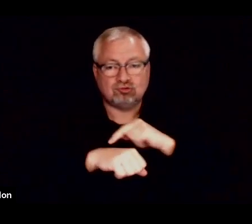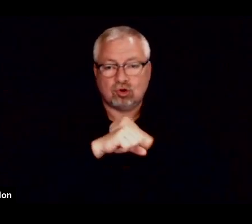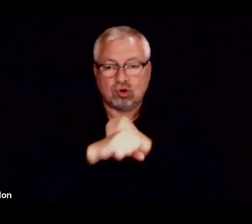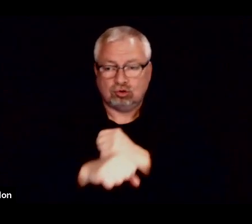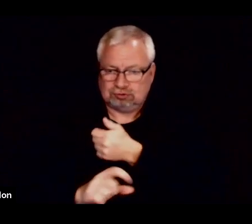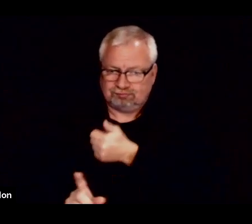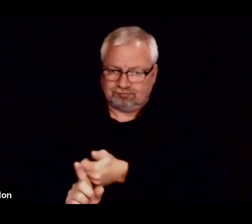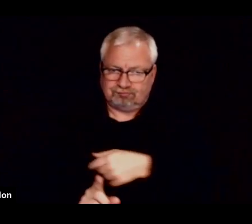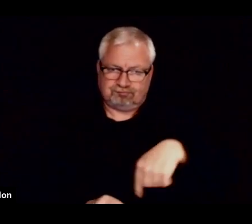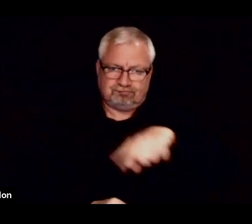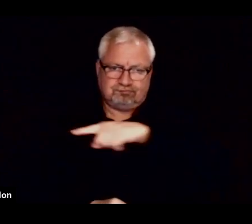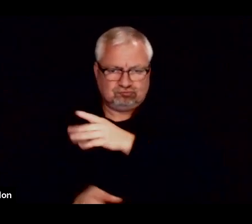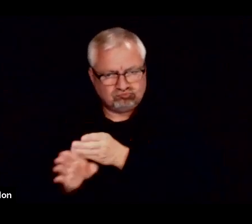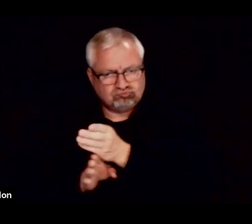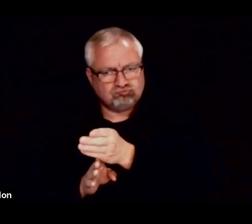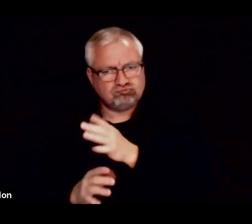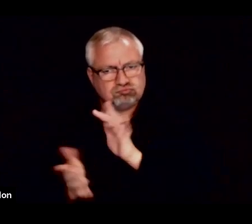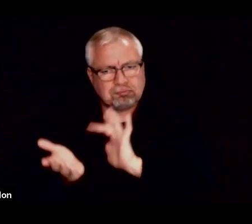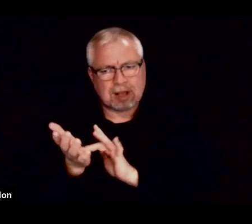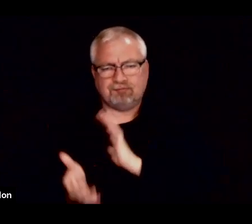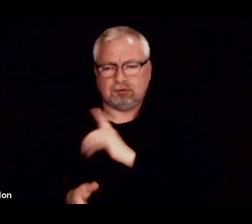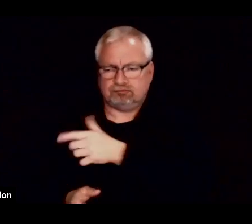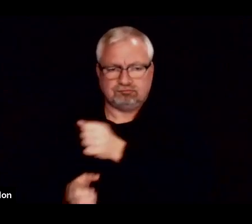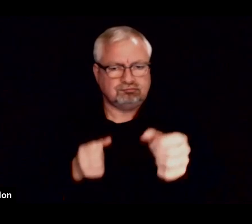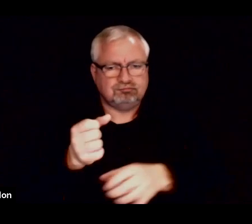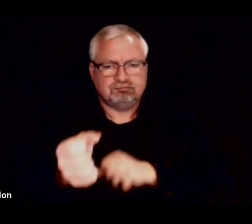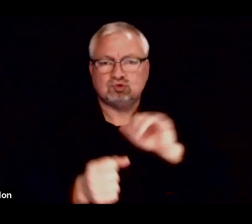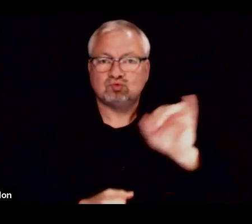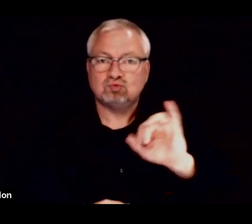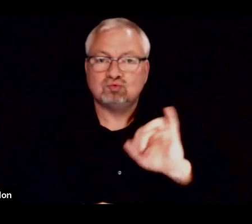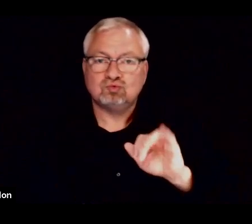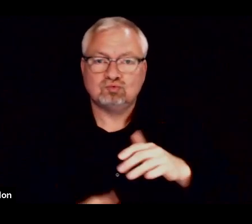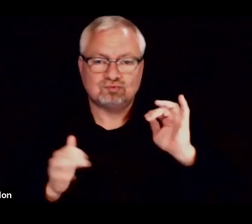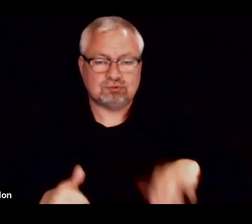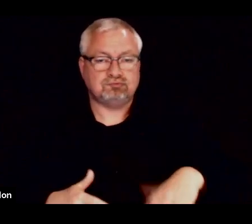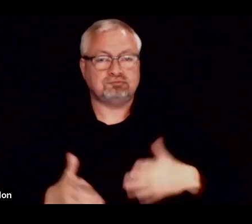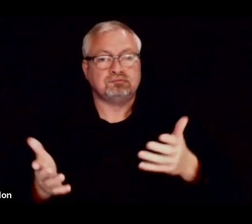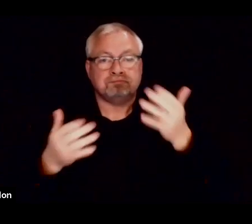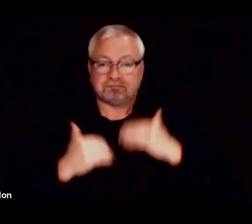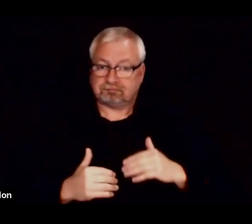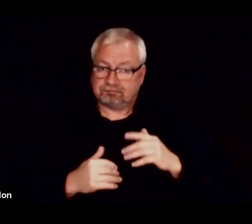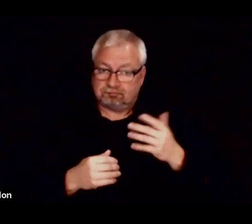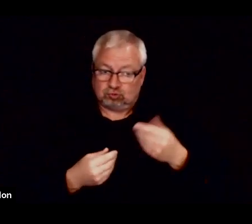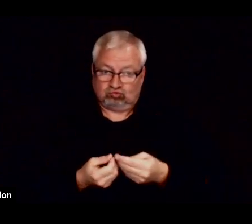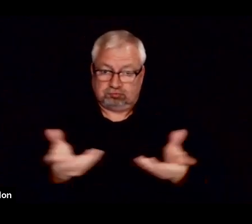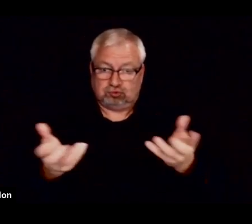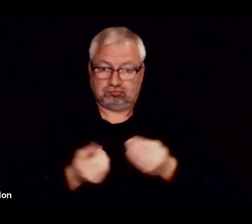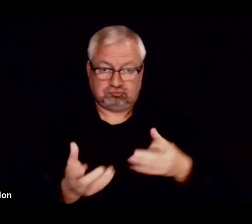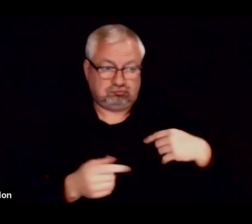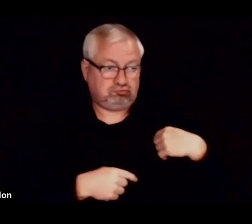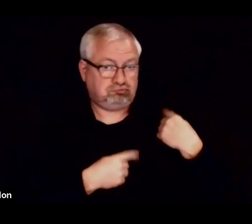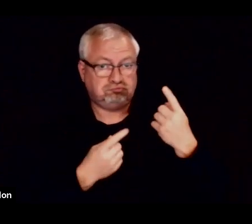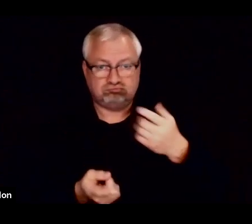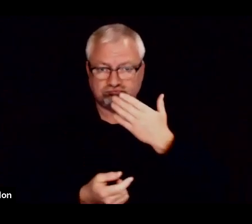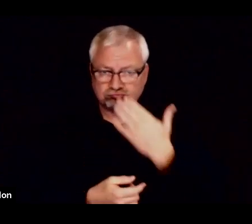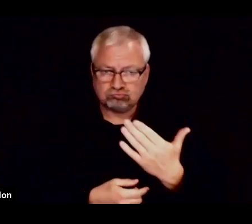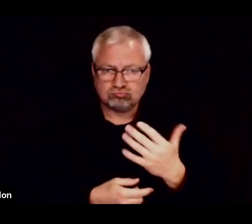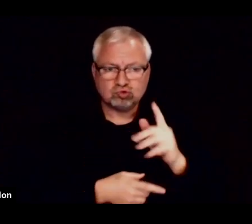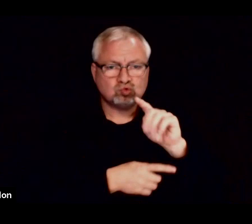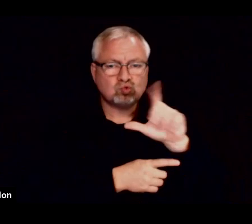also finalized and distributed what I think is a really thorough and impressive toolkit for long-term care, which we've gotten